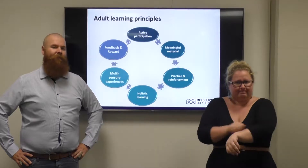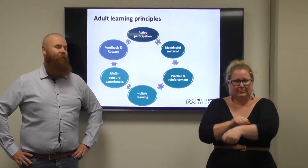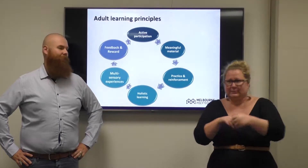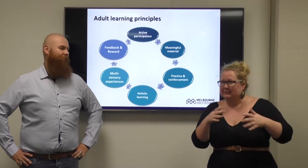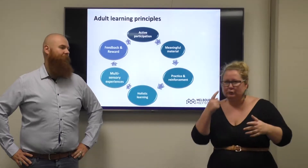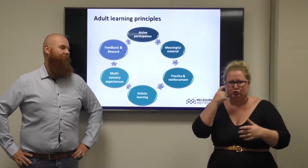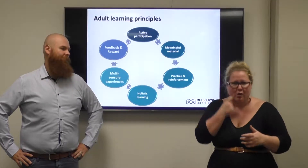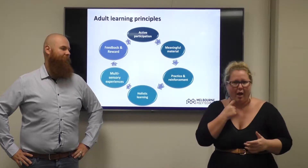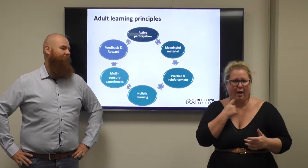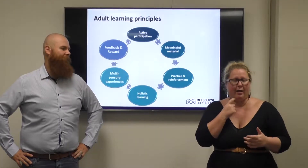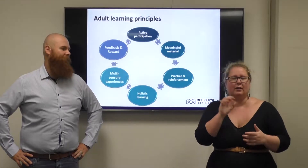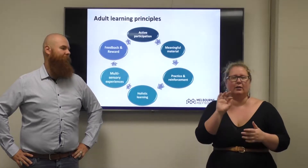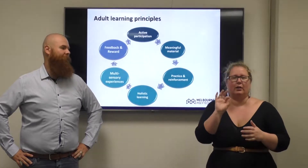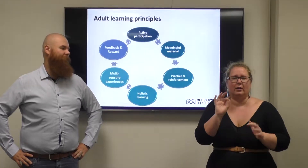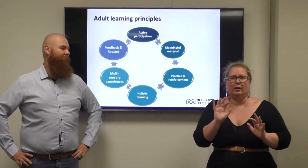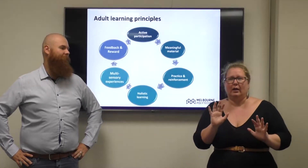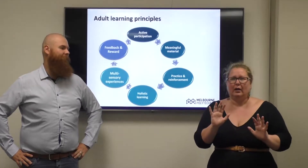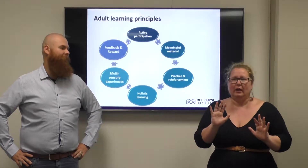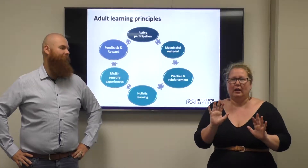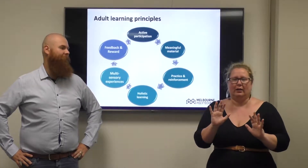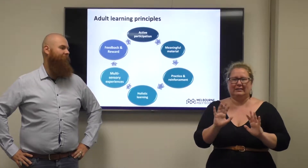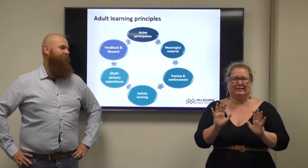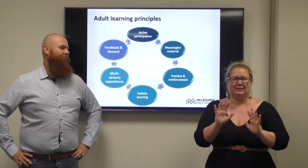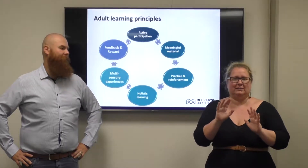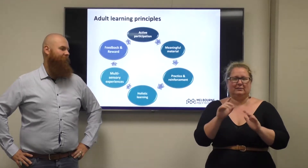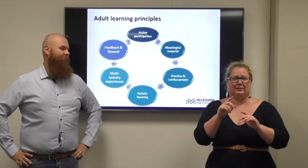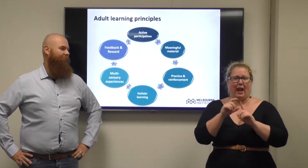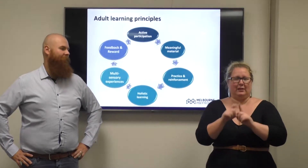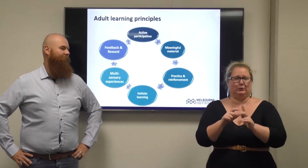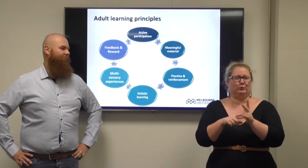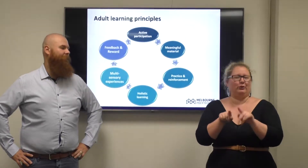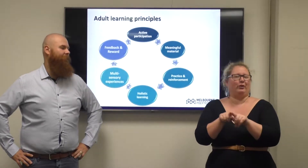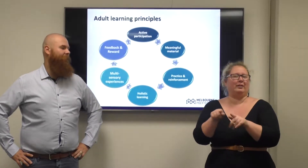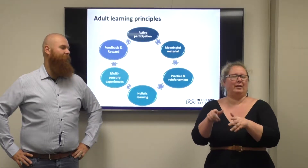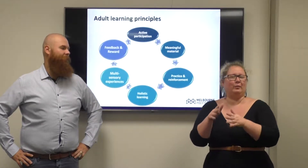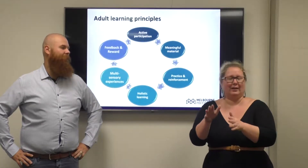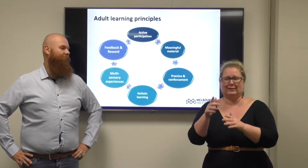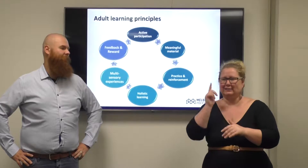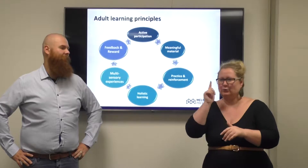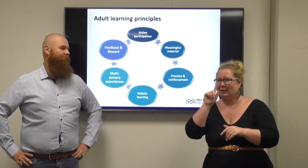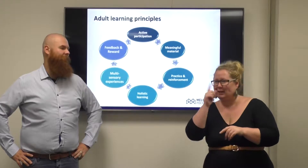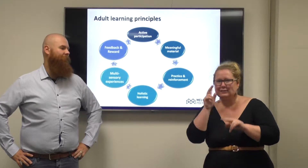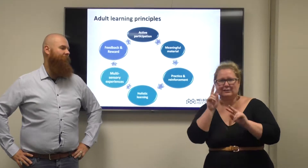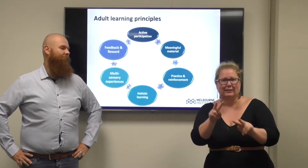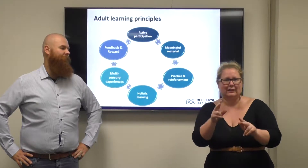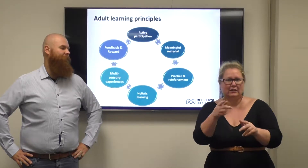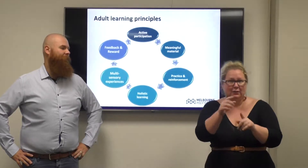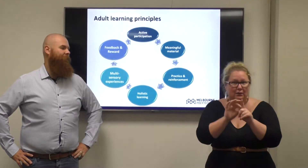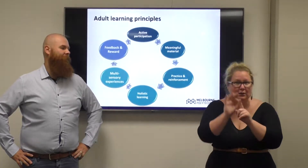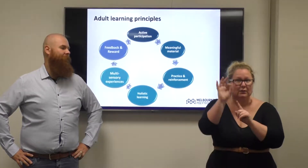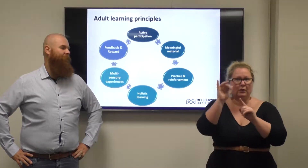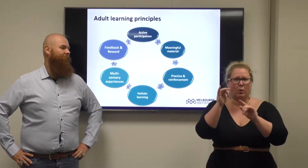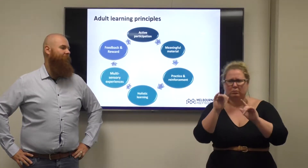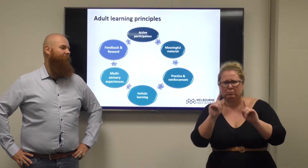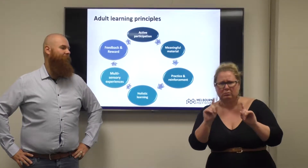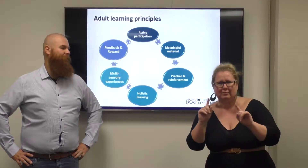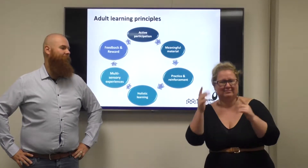try and get involved, get motivated, give it a go. Don't hesitate and hold back. You need to be involved to learn and then